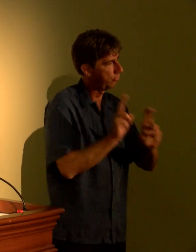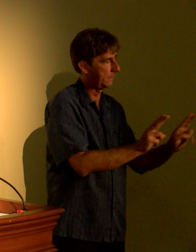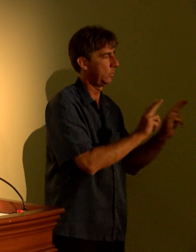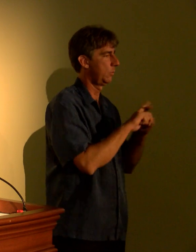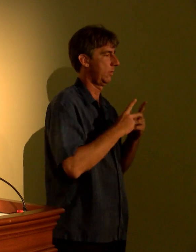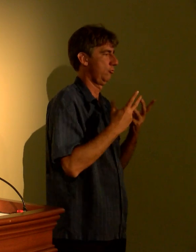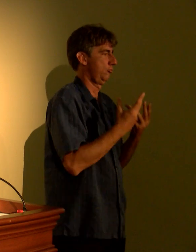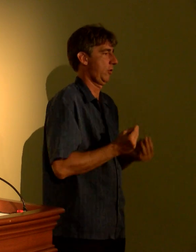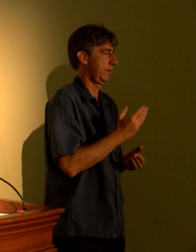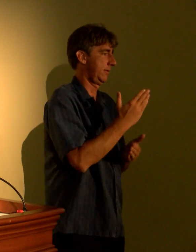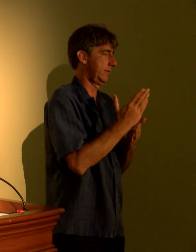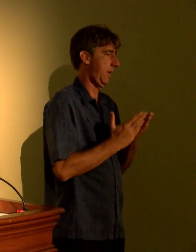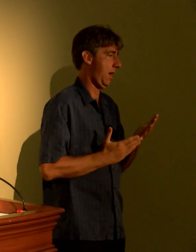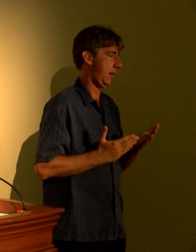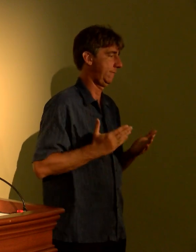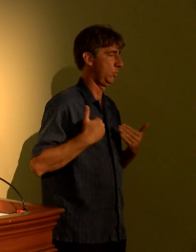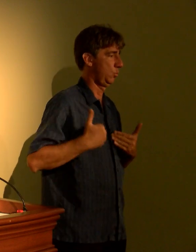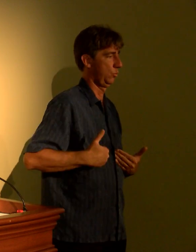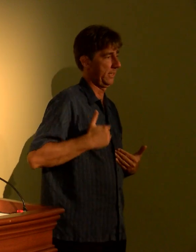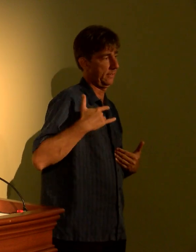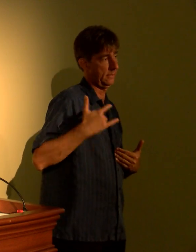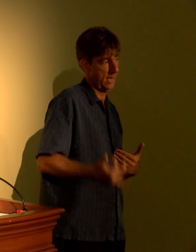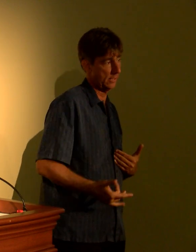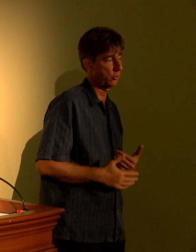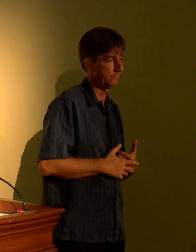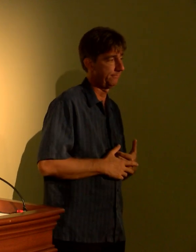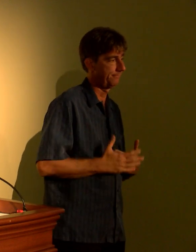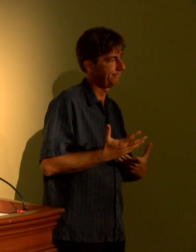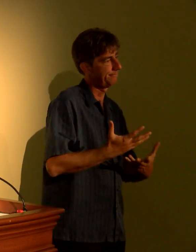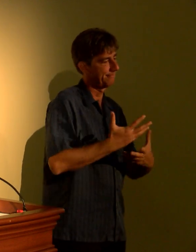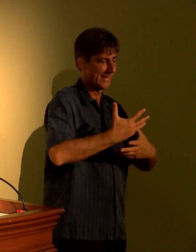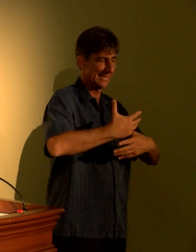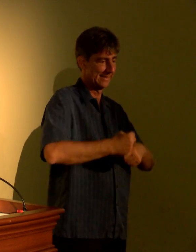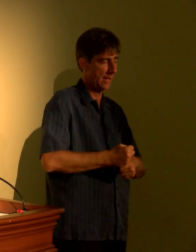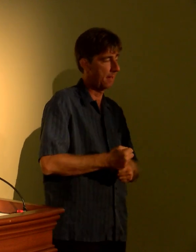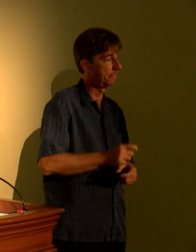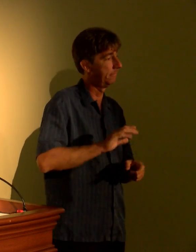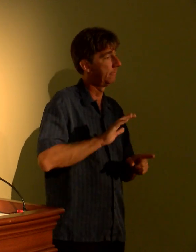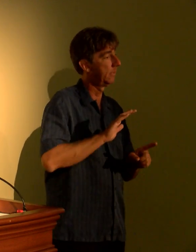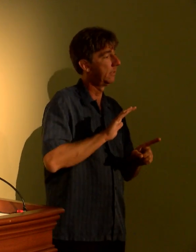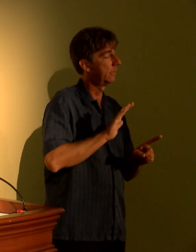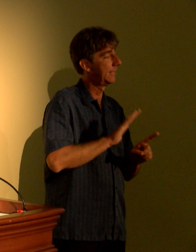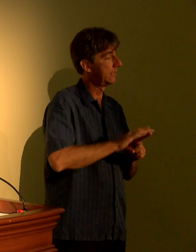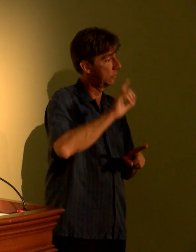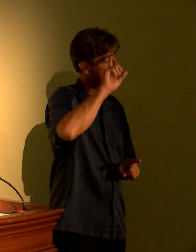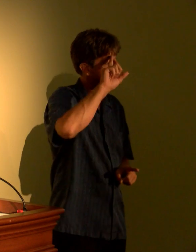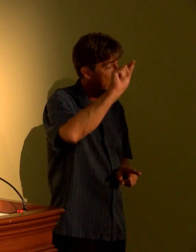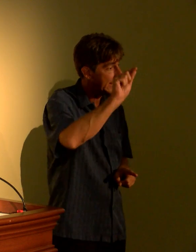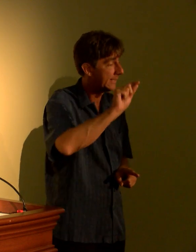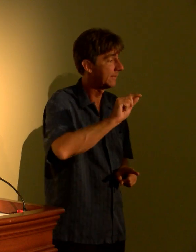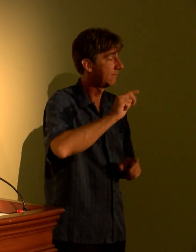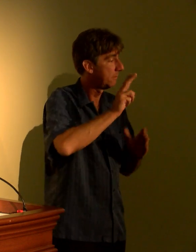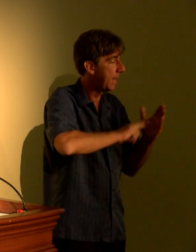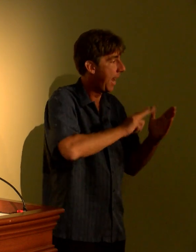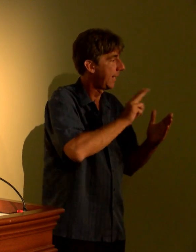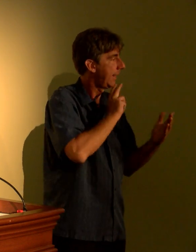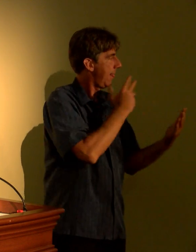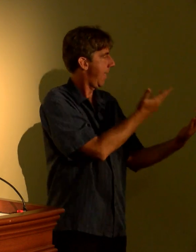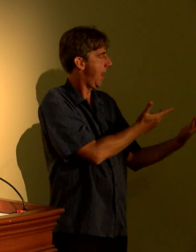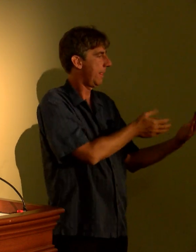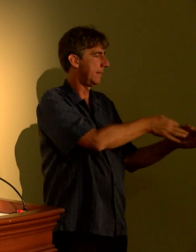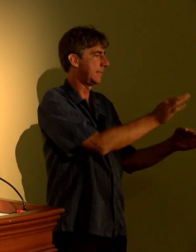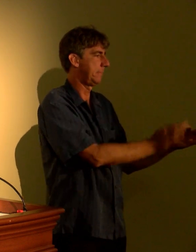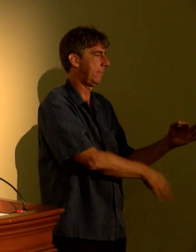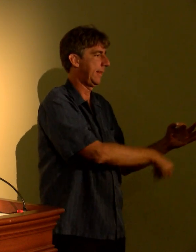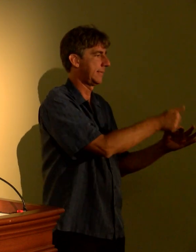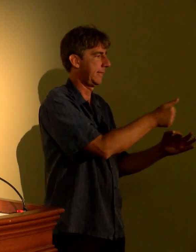nature. I think in some, Brewster's genius for painting lay in the utter simplicity of his canvases